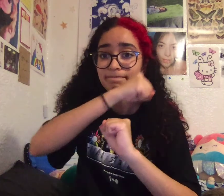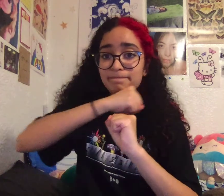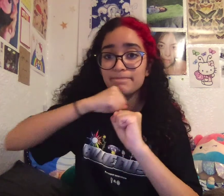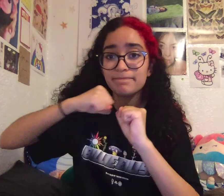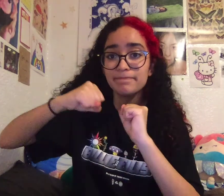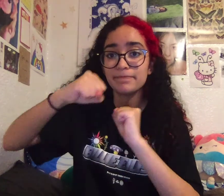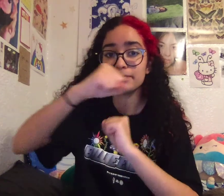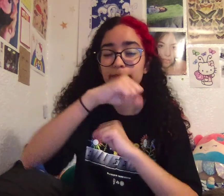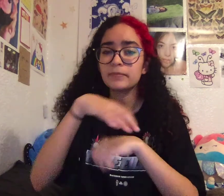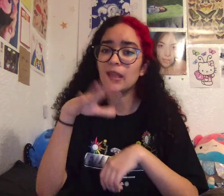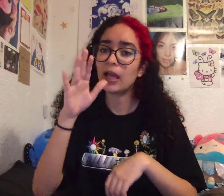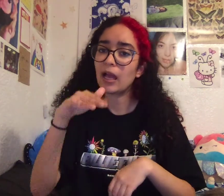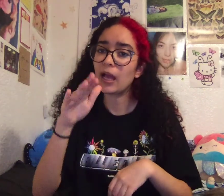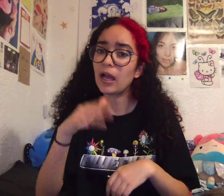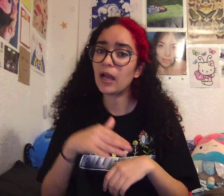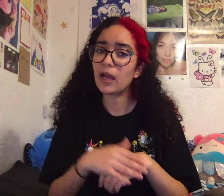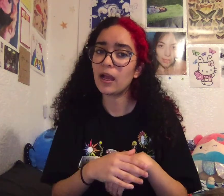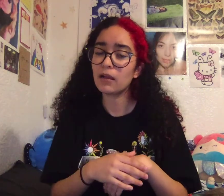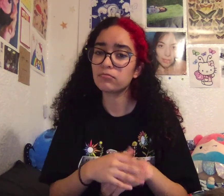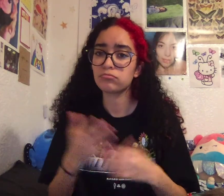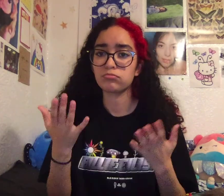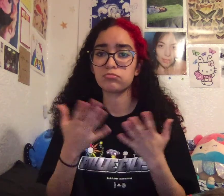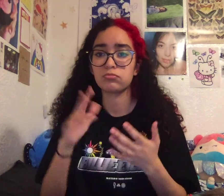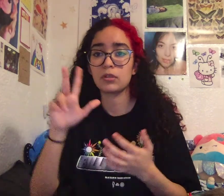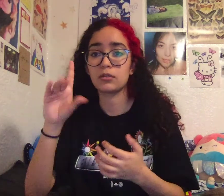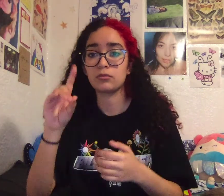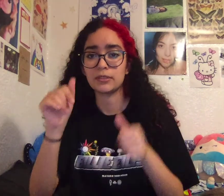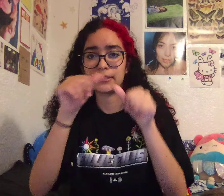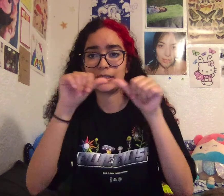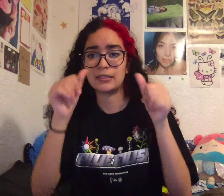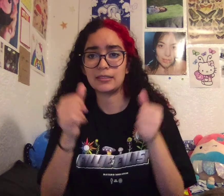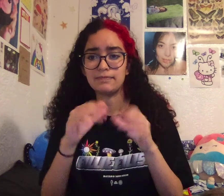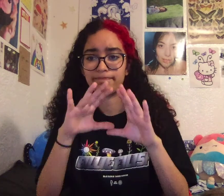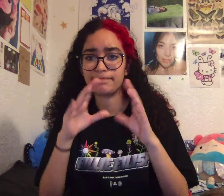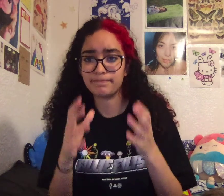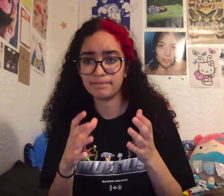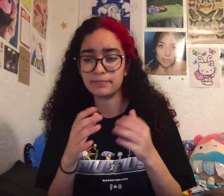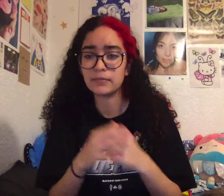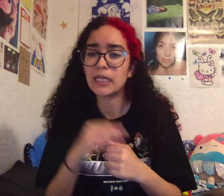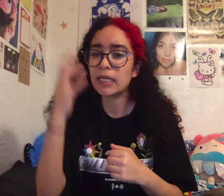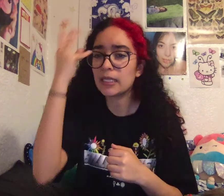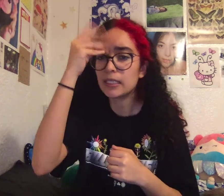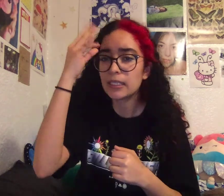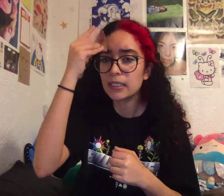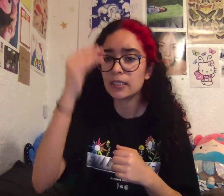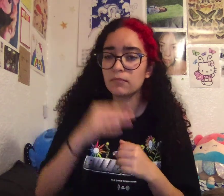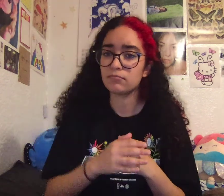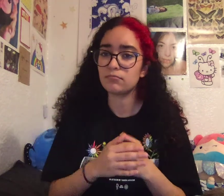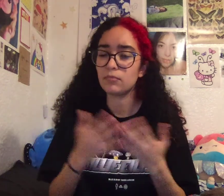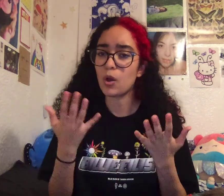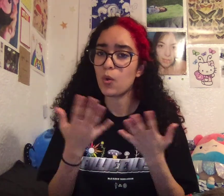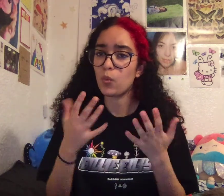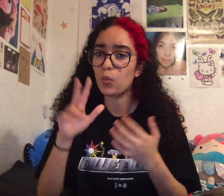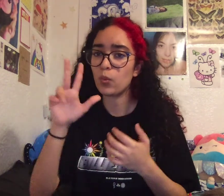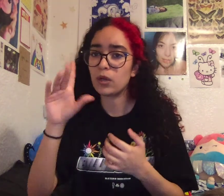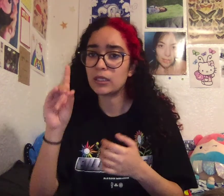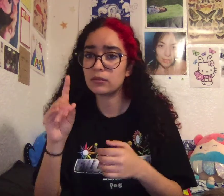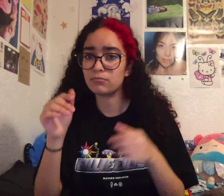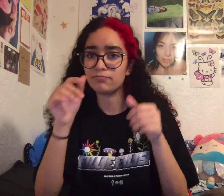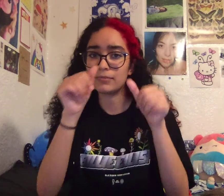Hey, what 3D shape is a planet? Think about it. What 3D shape is a planet? We know